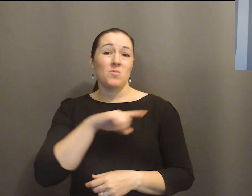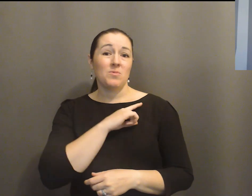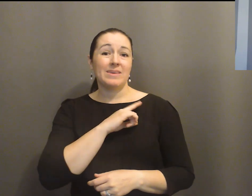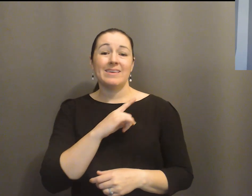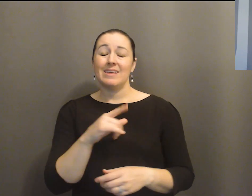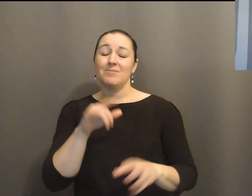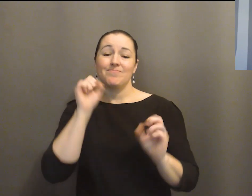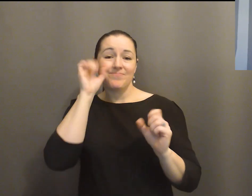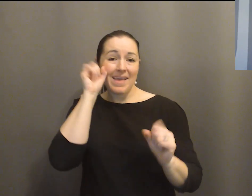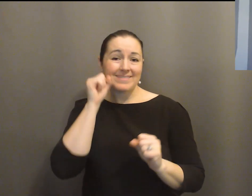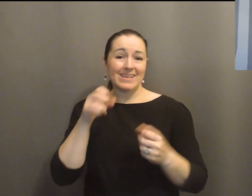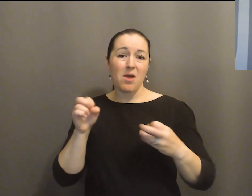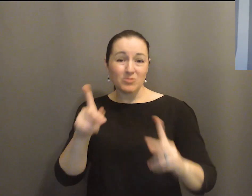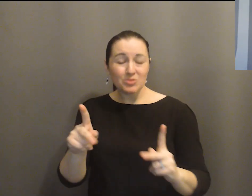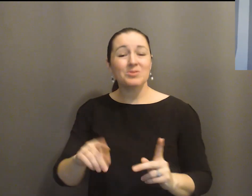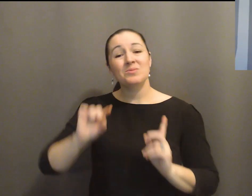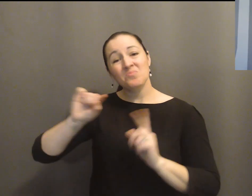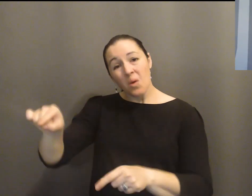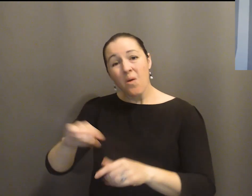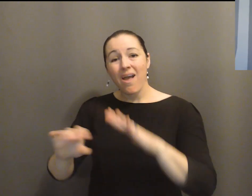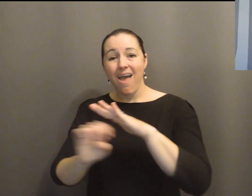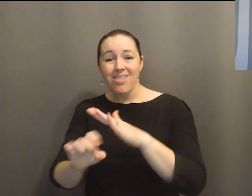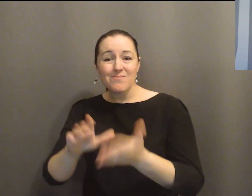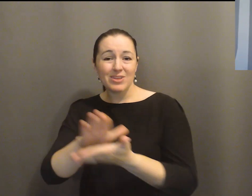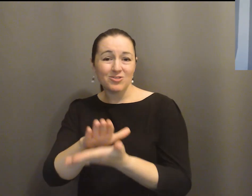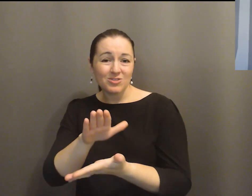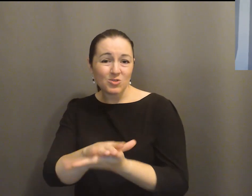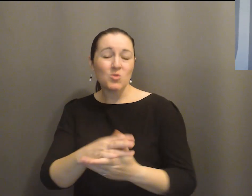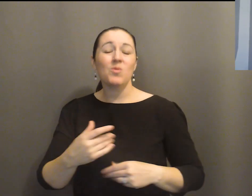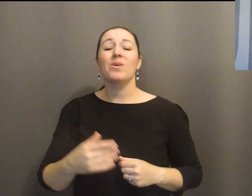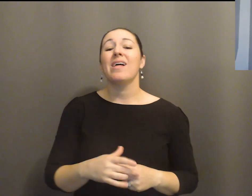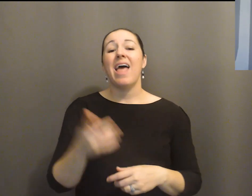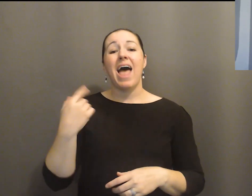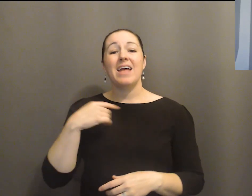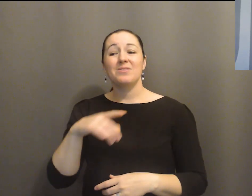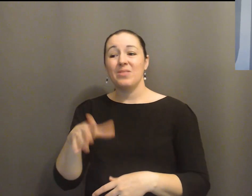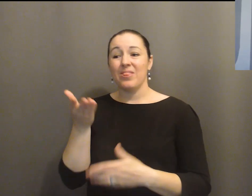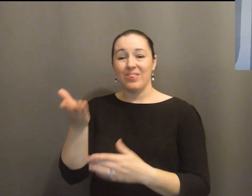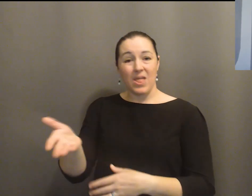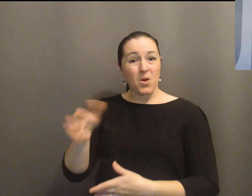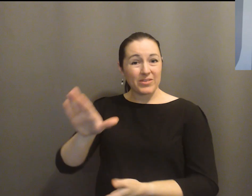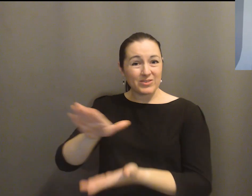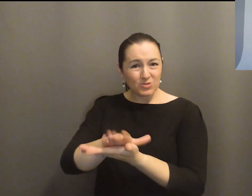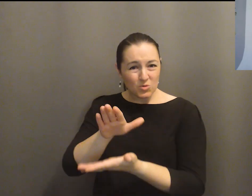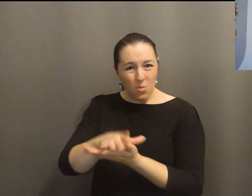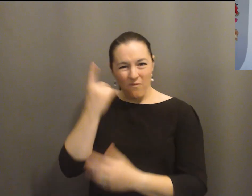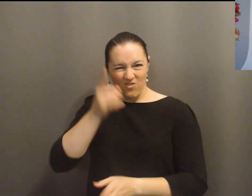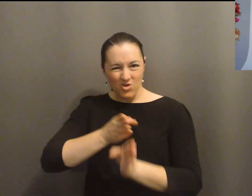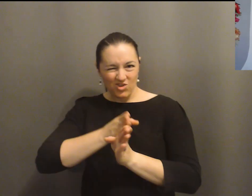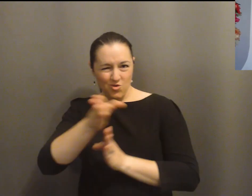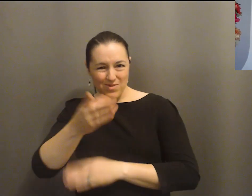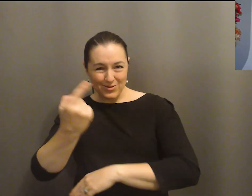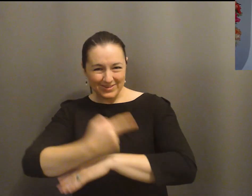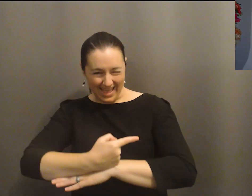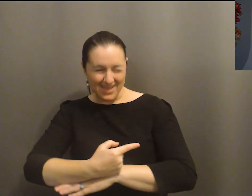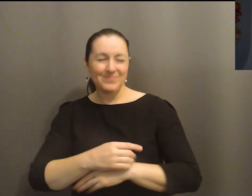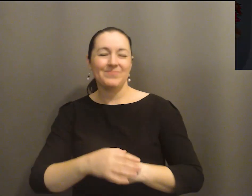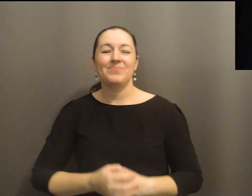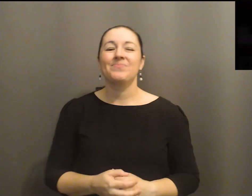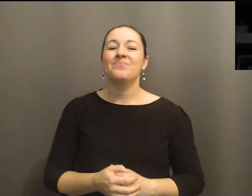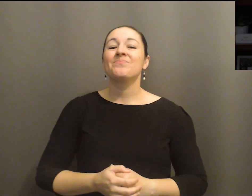to Harold W. Smith Elementary School And we got to come And be on their campus For career days So come check this out